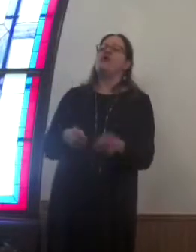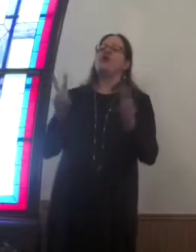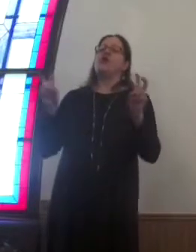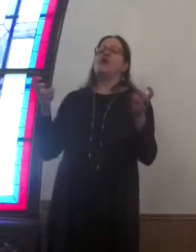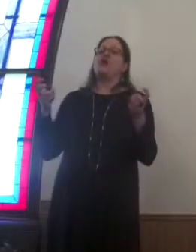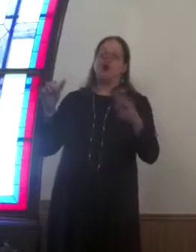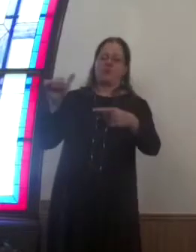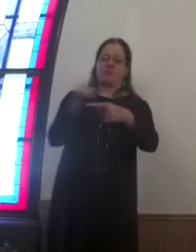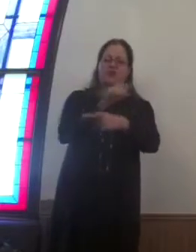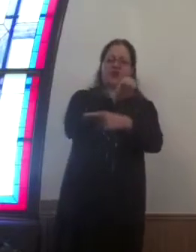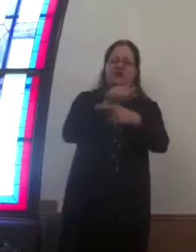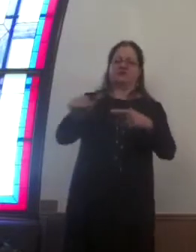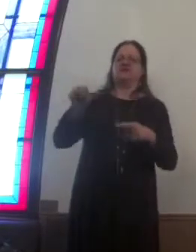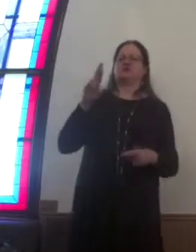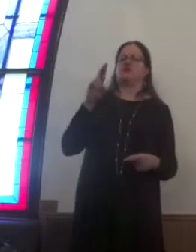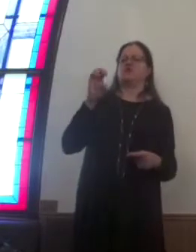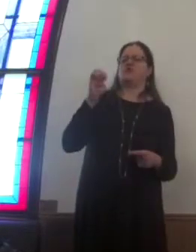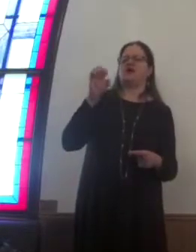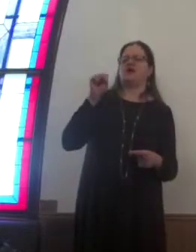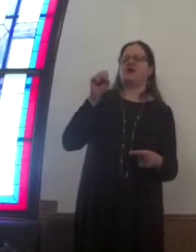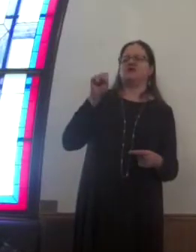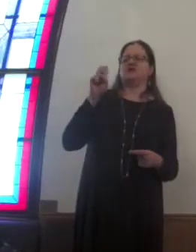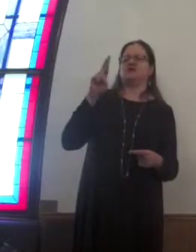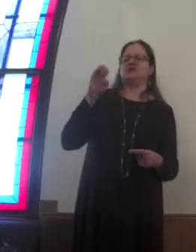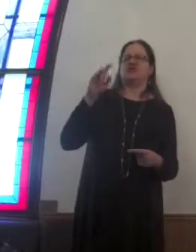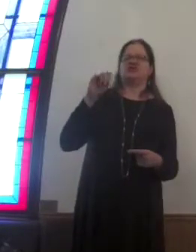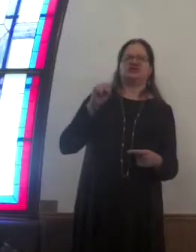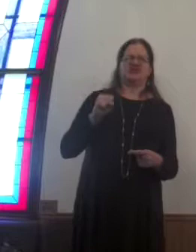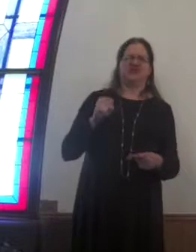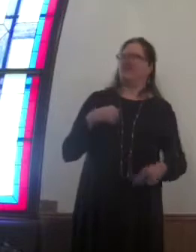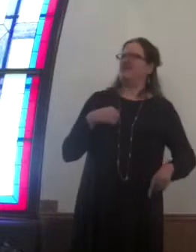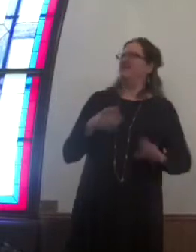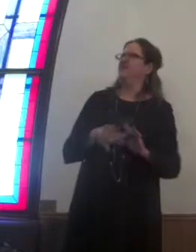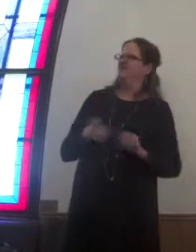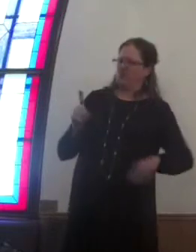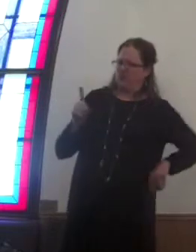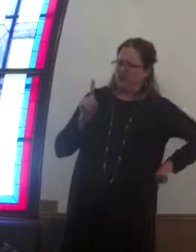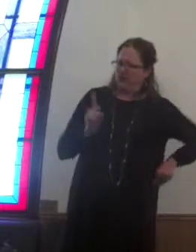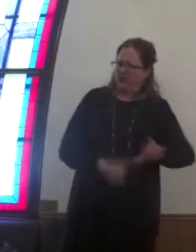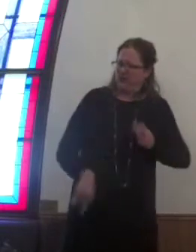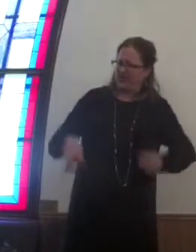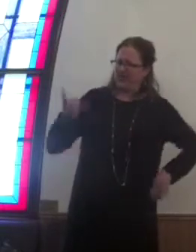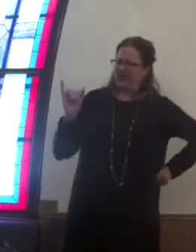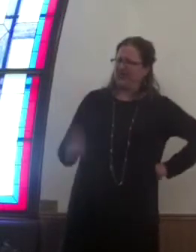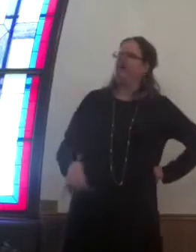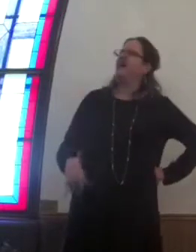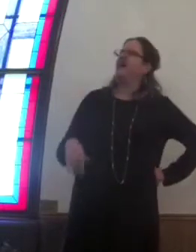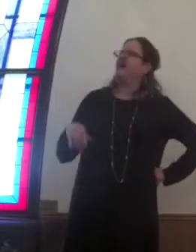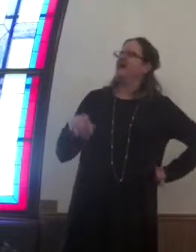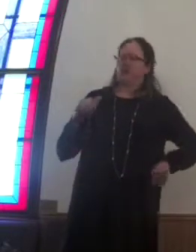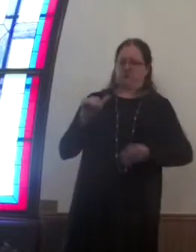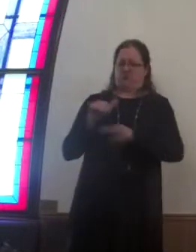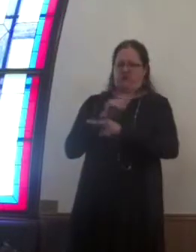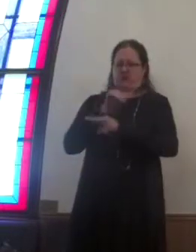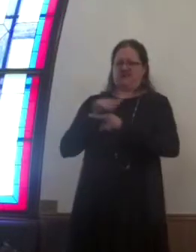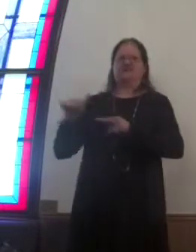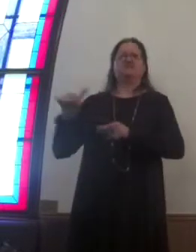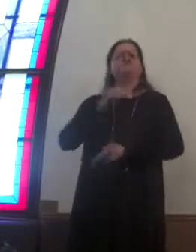practice resurrection. And I'm sure you're thinking, what the heck is he talking about? Well, I'm going to tell